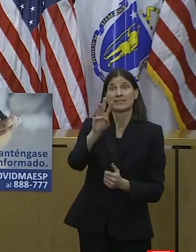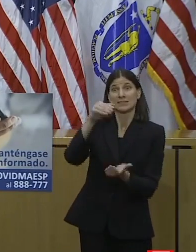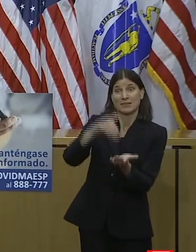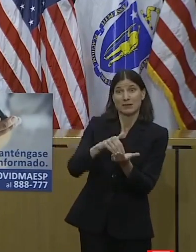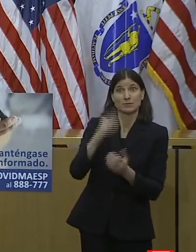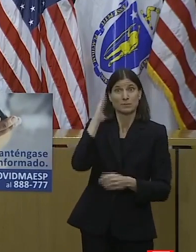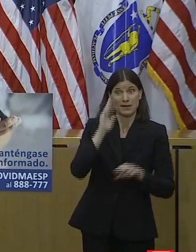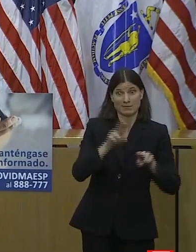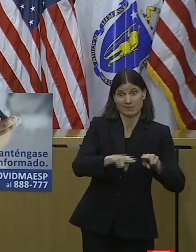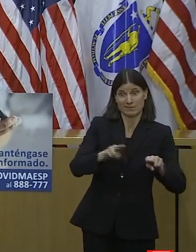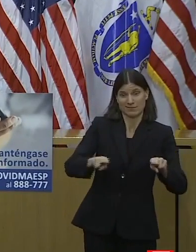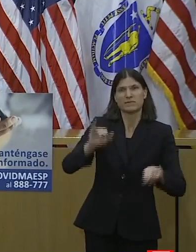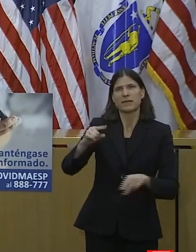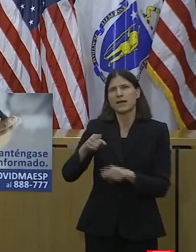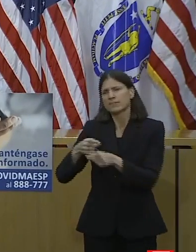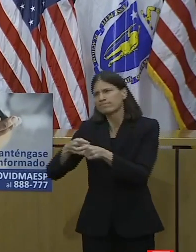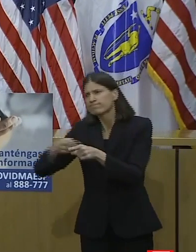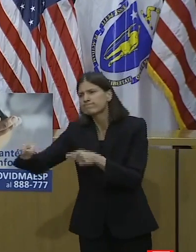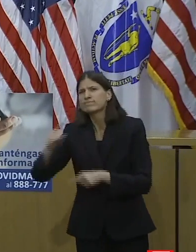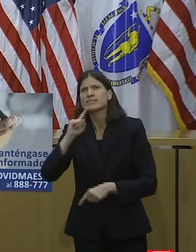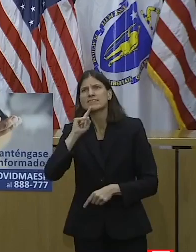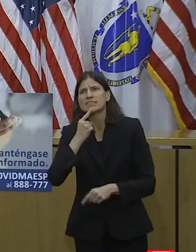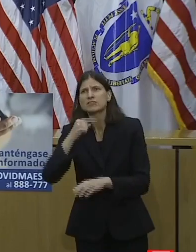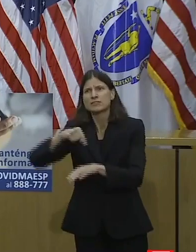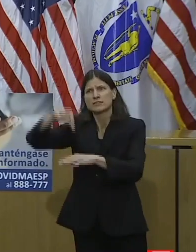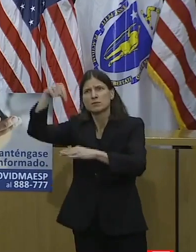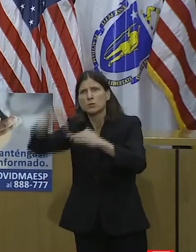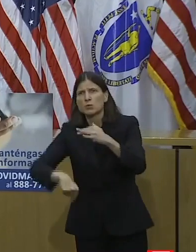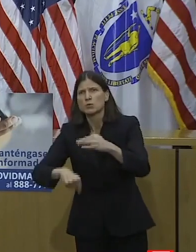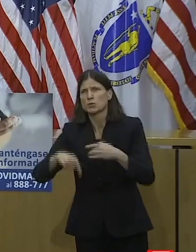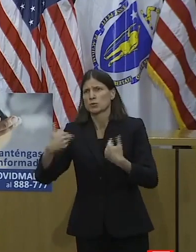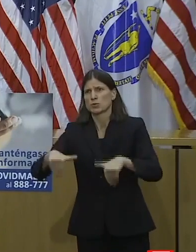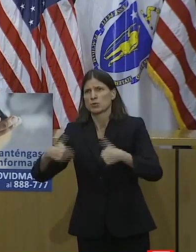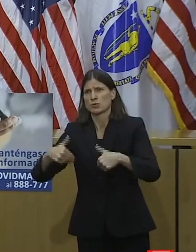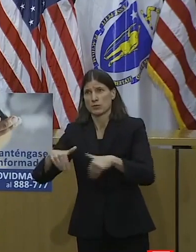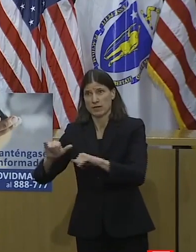and approximately another 750 beds that are